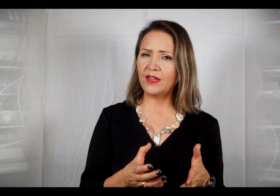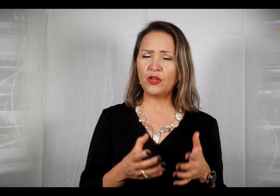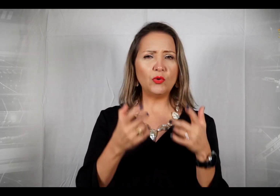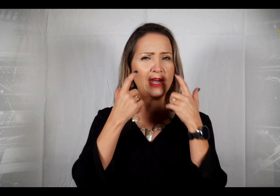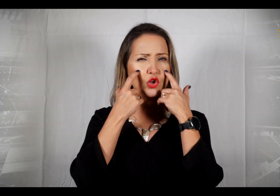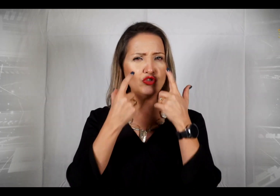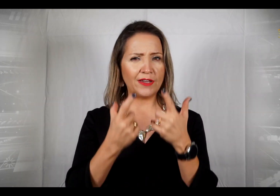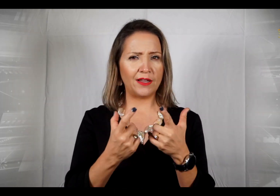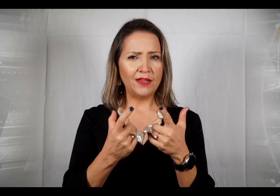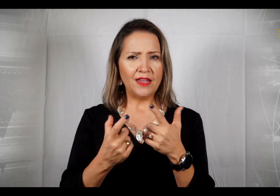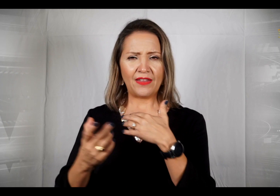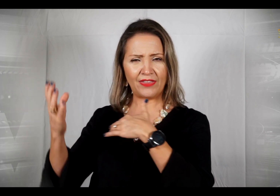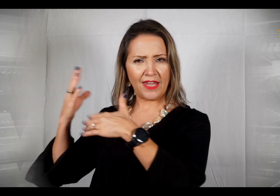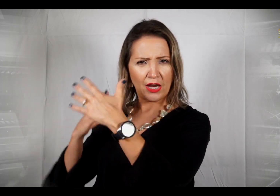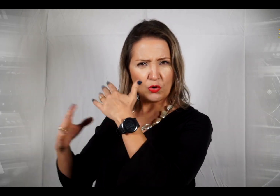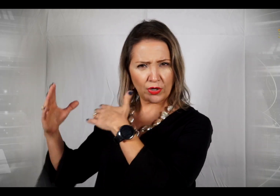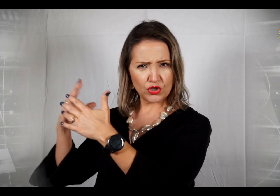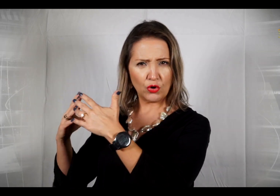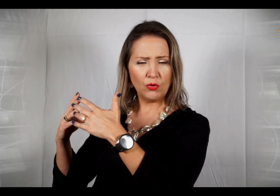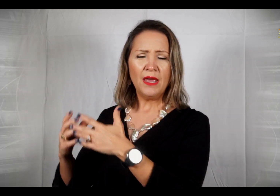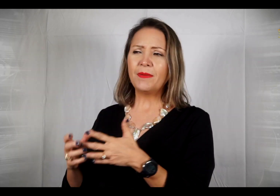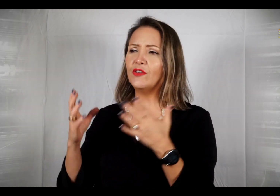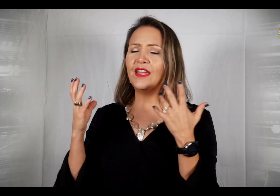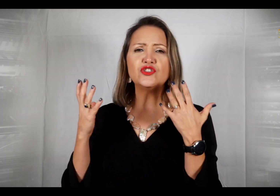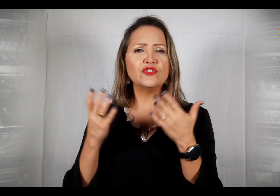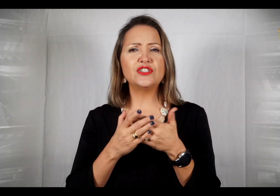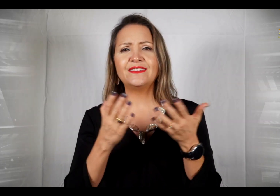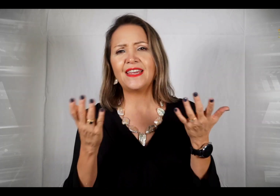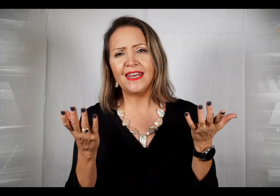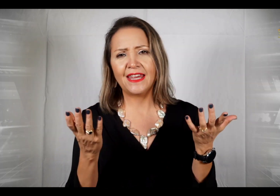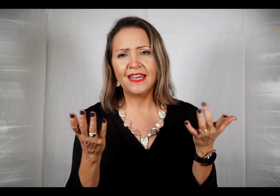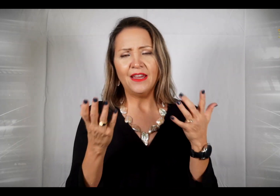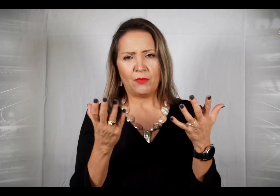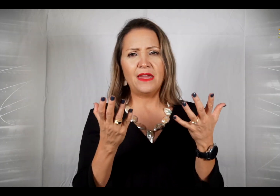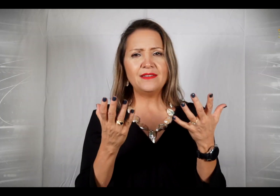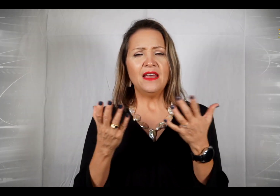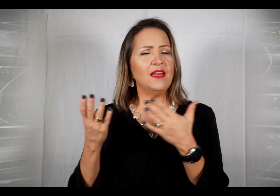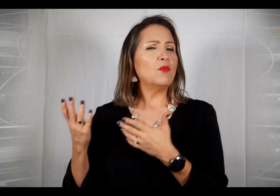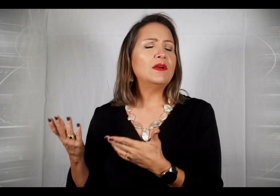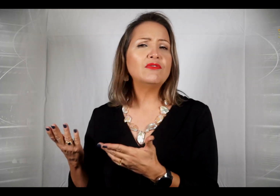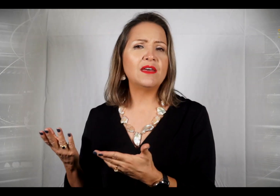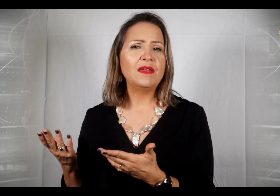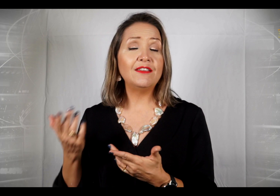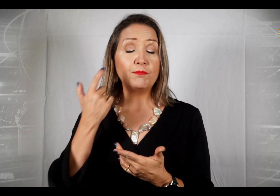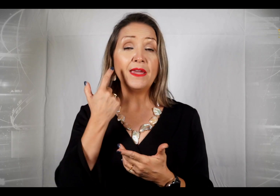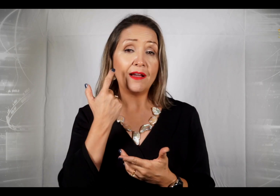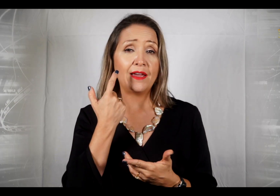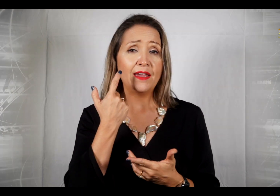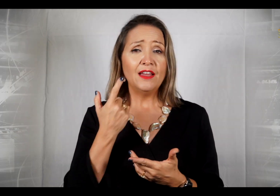you cannot tell that they are going to show because they are just gestating, right? One of them is pink eye. So